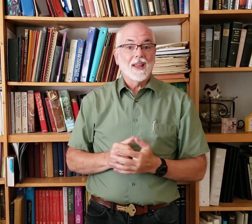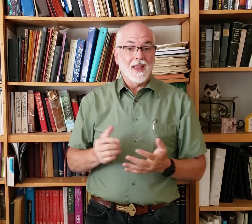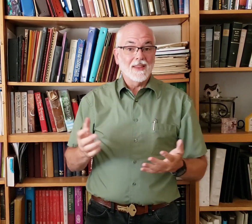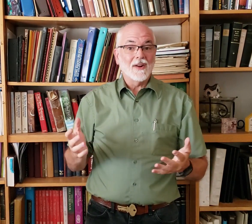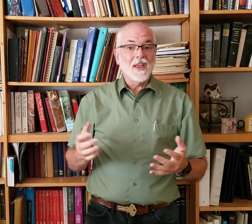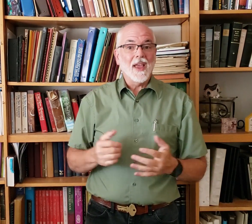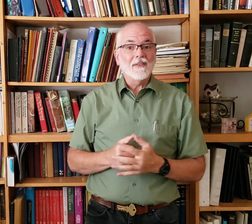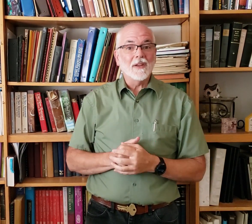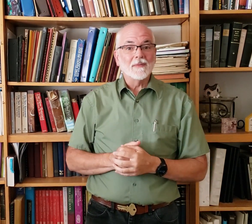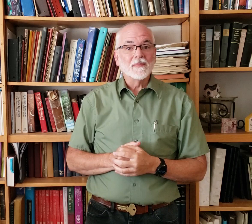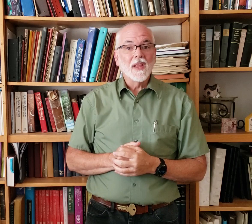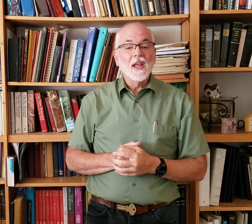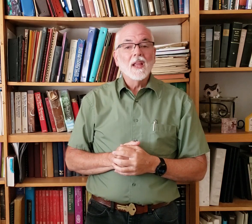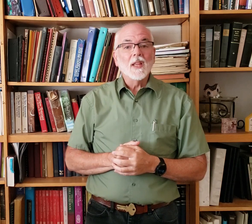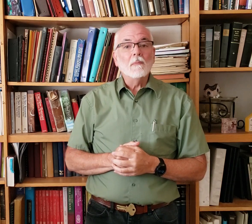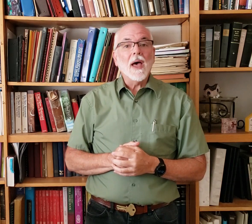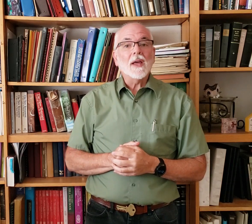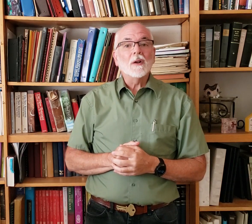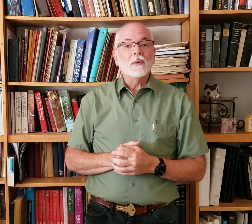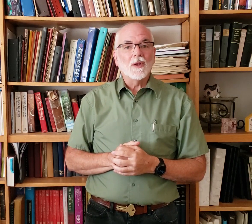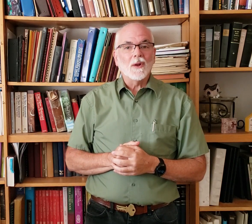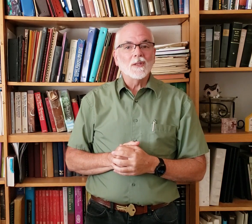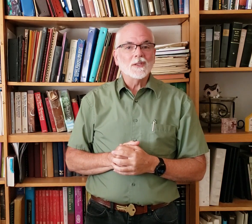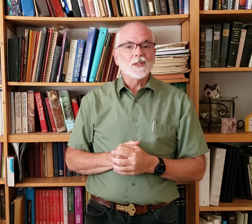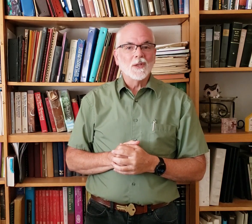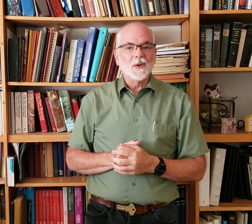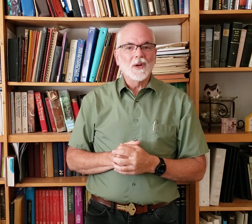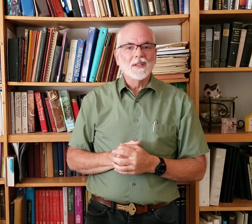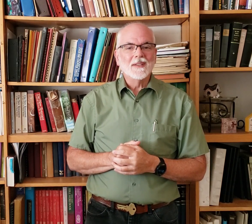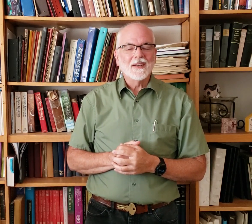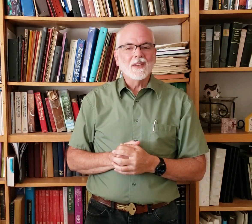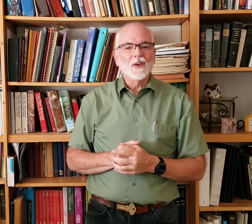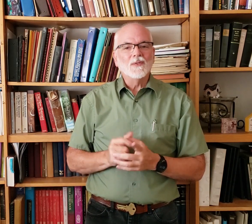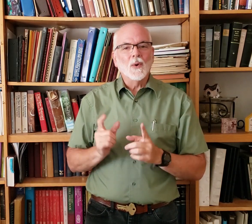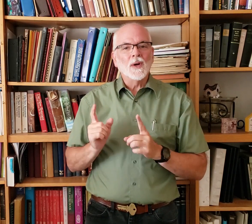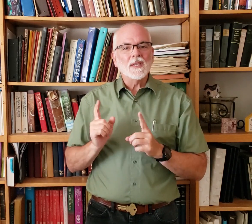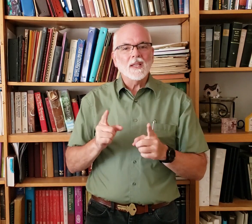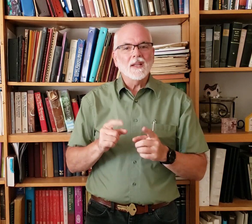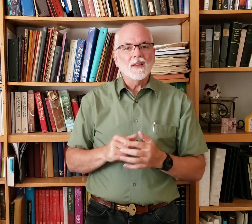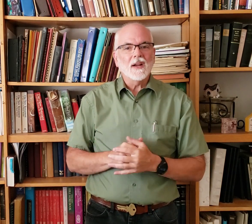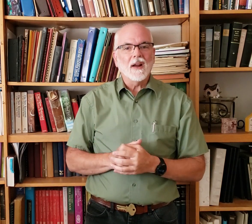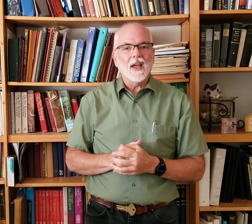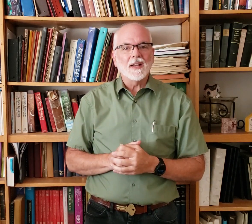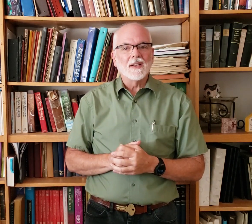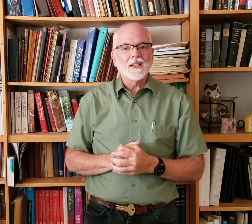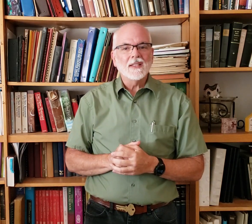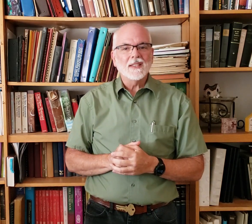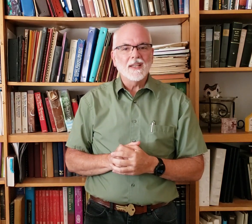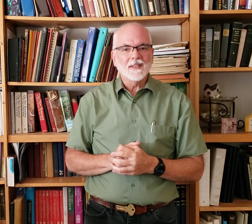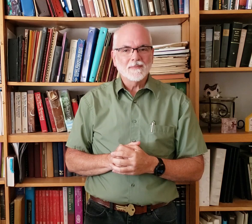And there you have it. The battle belongs to the Lord. Look forward to seeing you there at LTC.